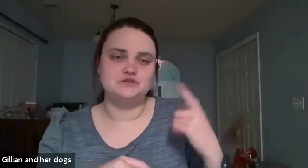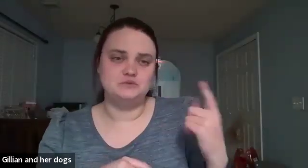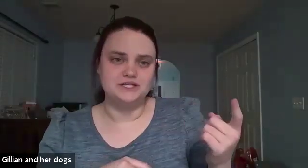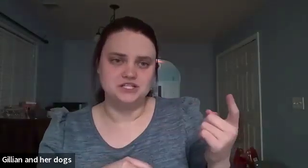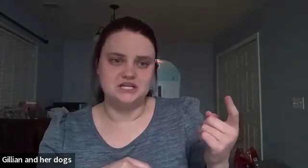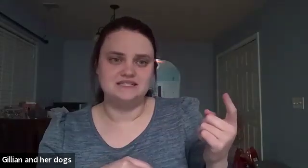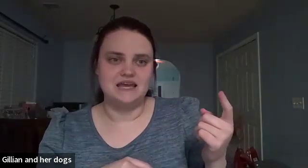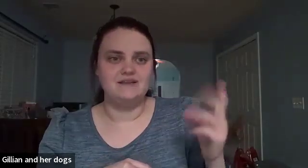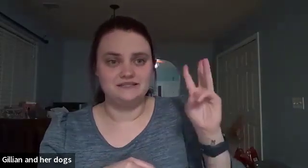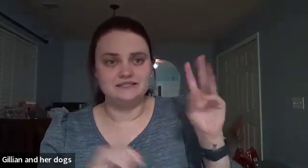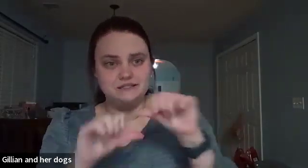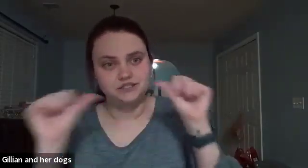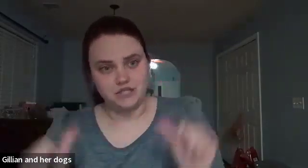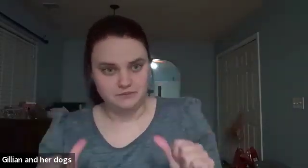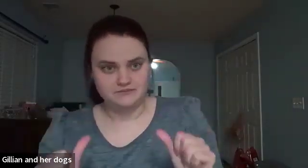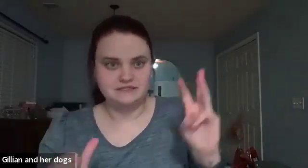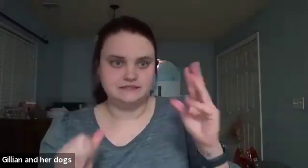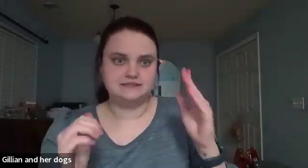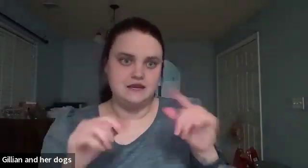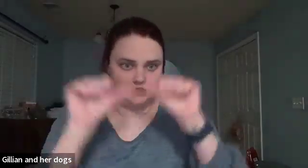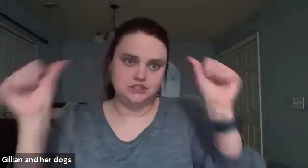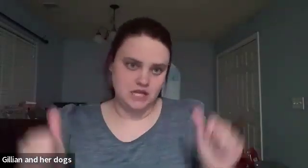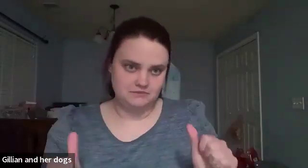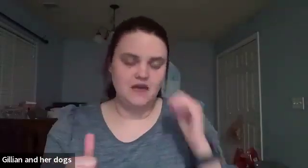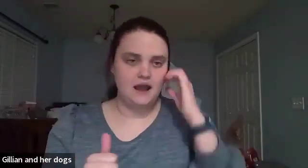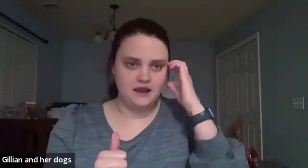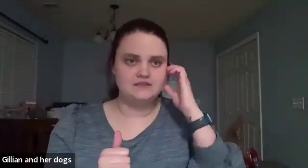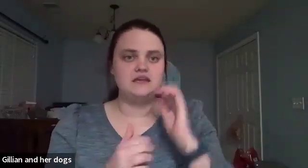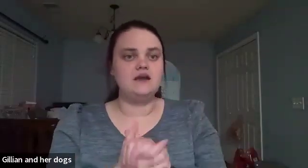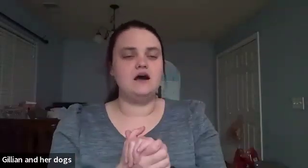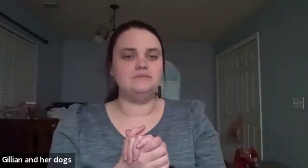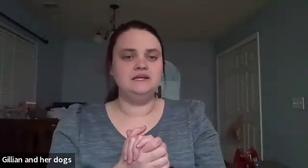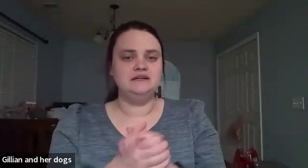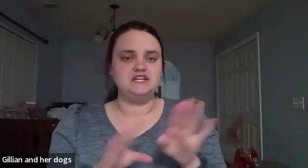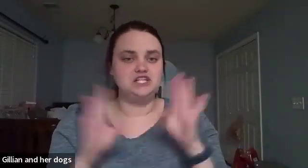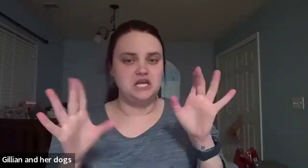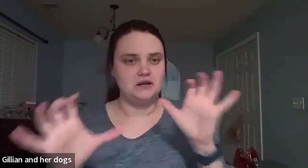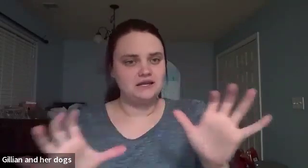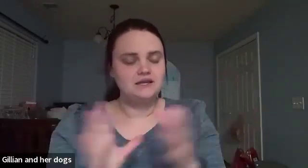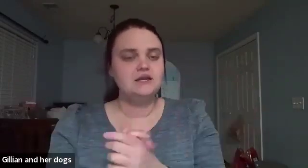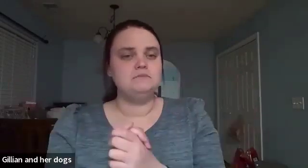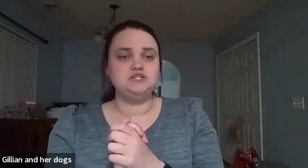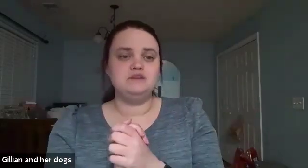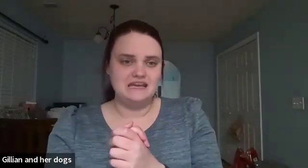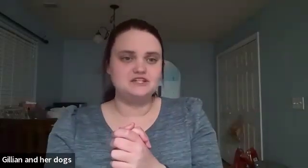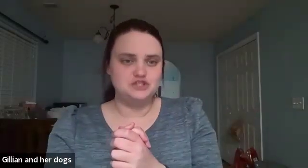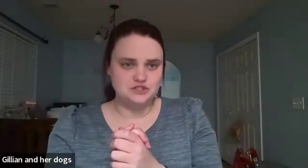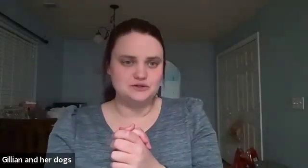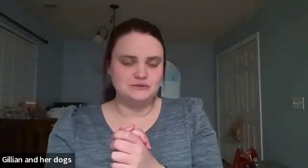you would just say like a 6 shape, 6-sided shape, that kind of thing, that generic. But you can do,